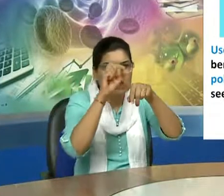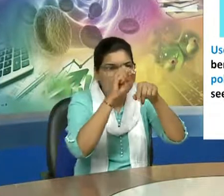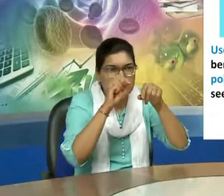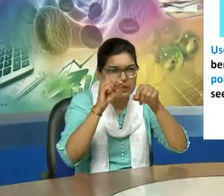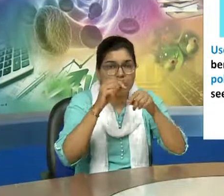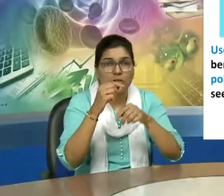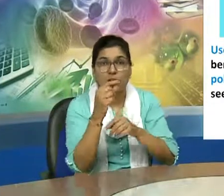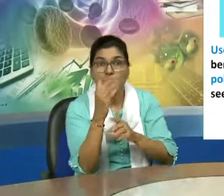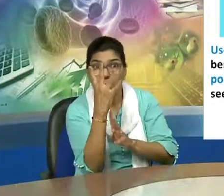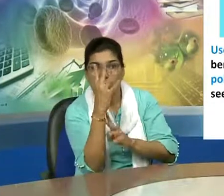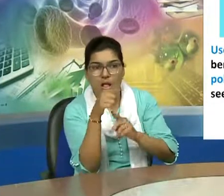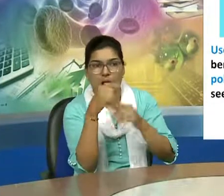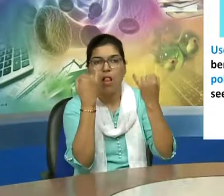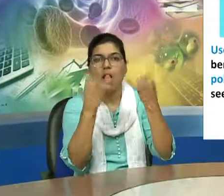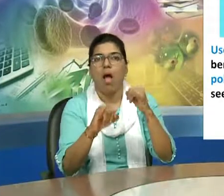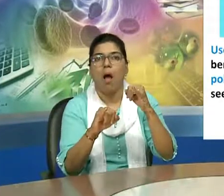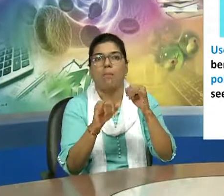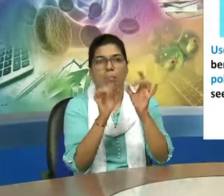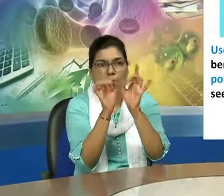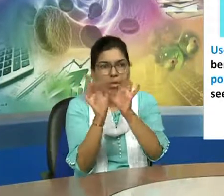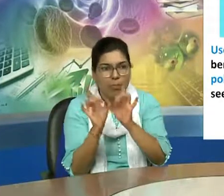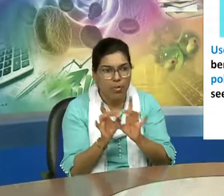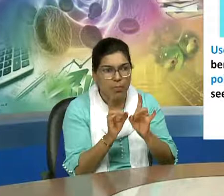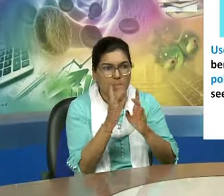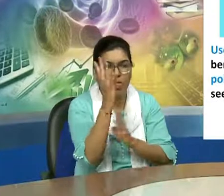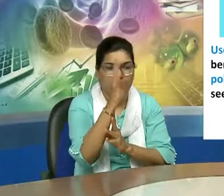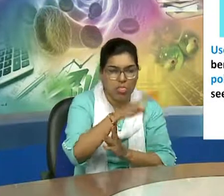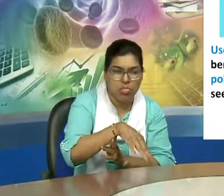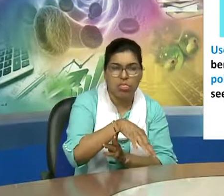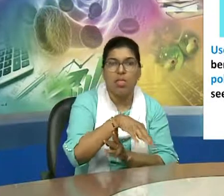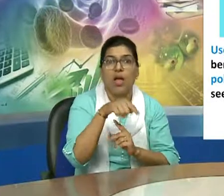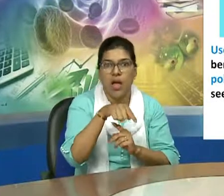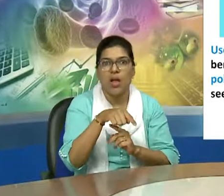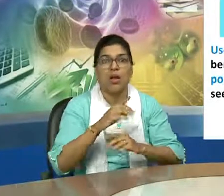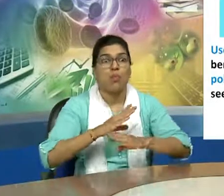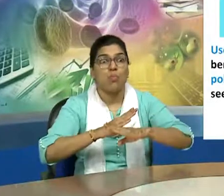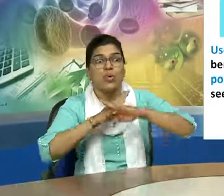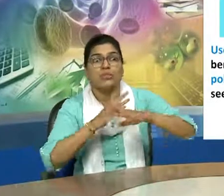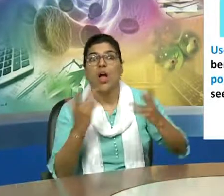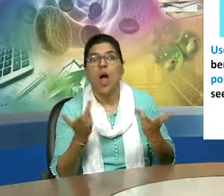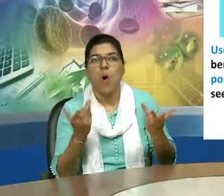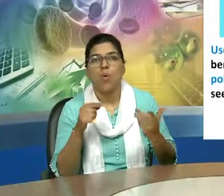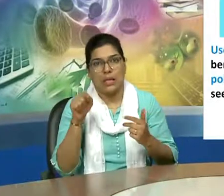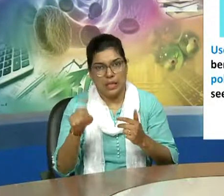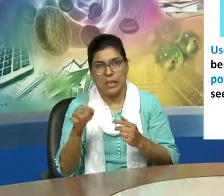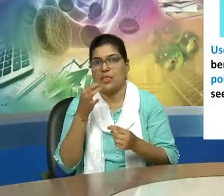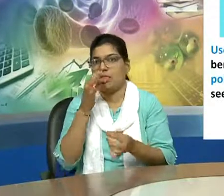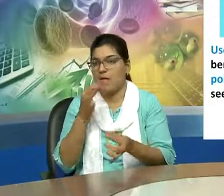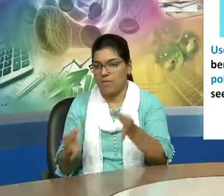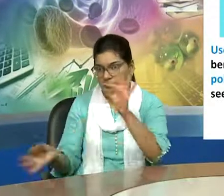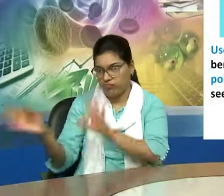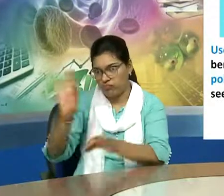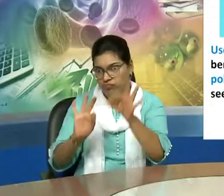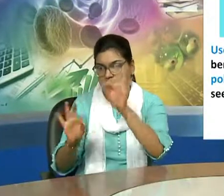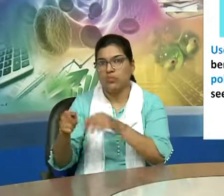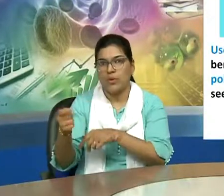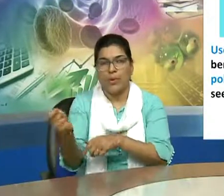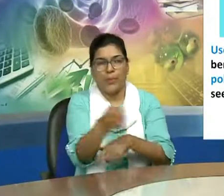work, it not only kills pests but also it is beneficial